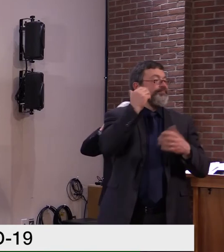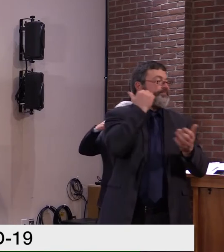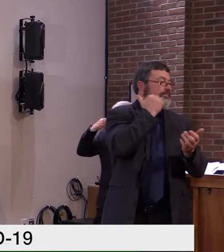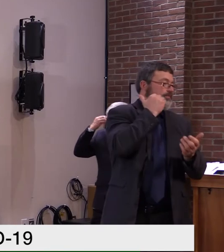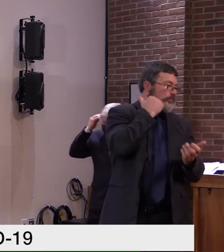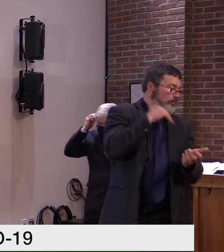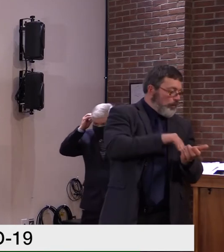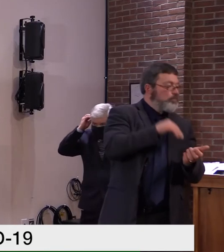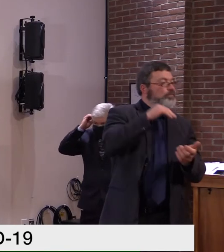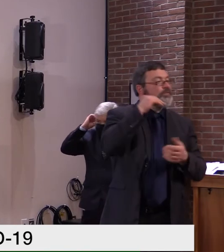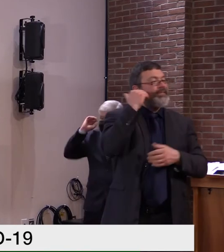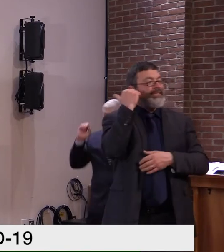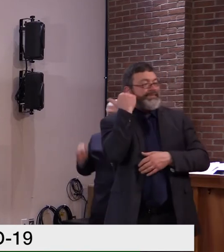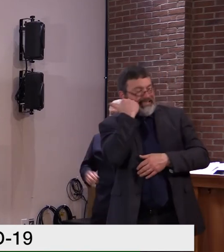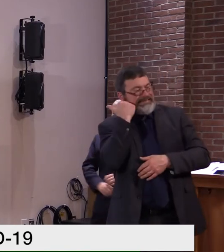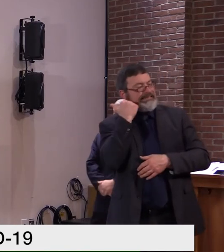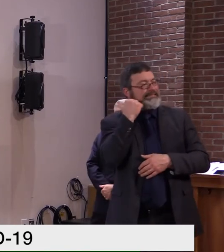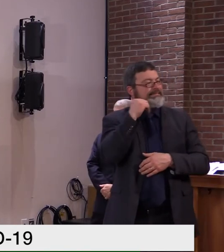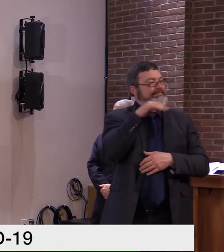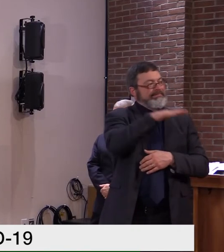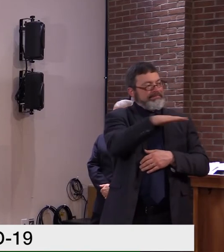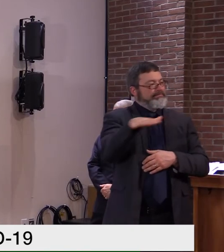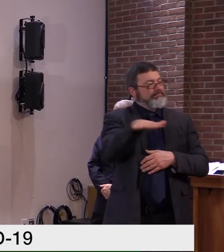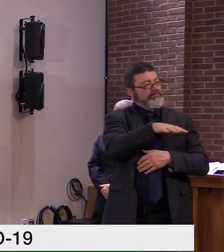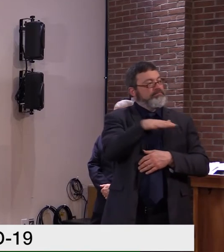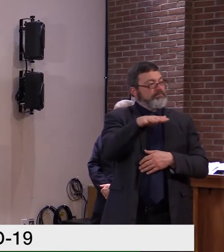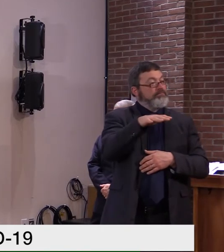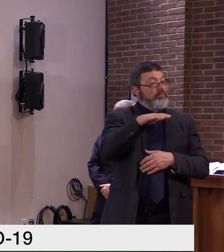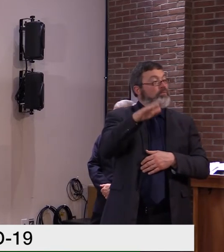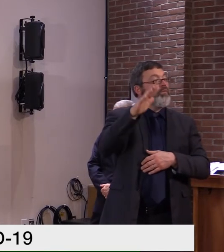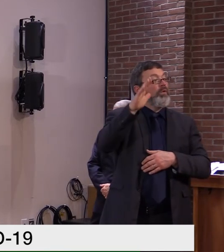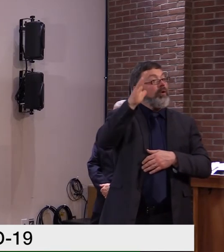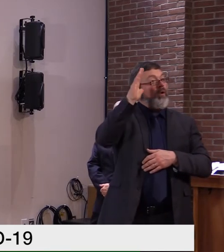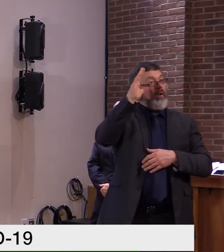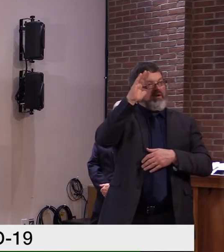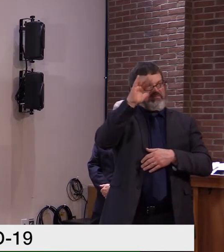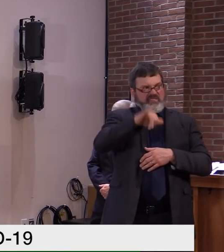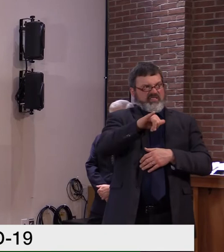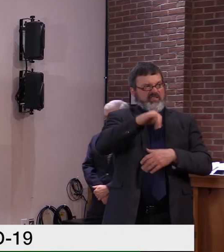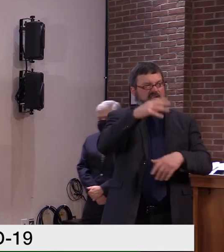lot of unknowns with the vaccine right now, but is that something Vermont has discussed?